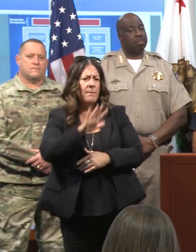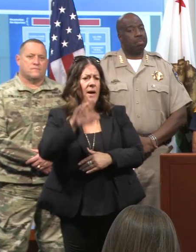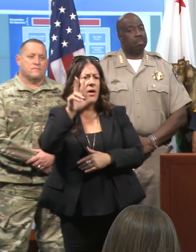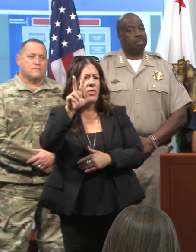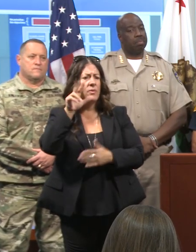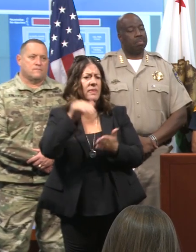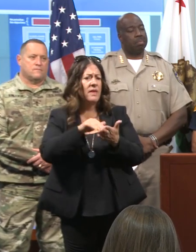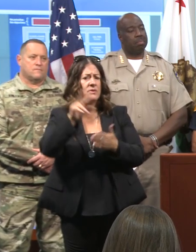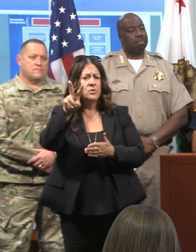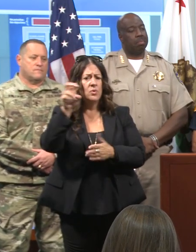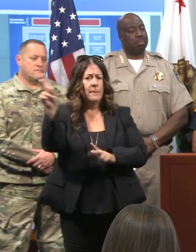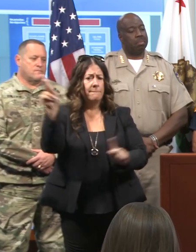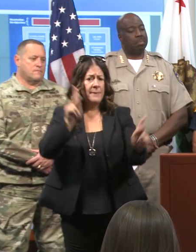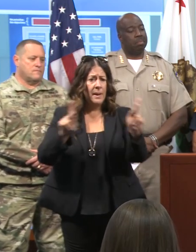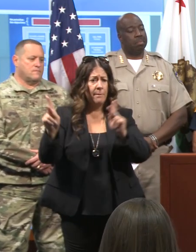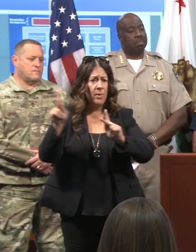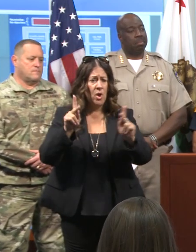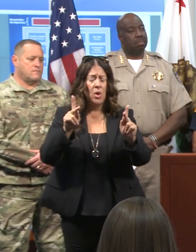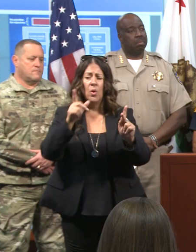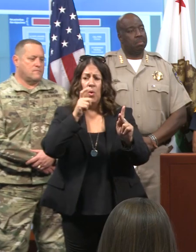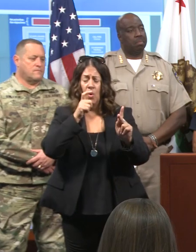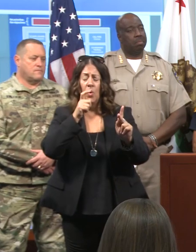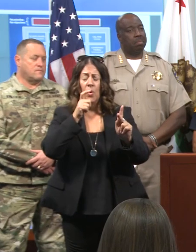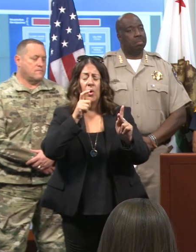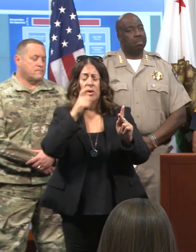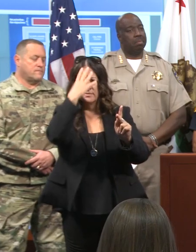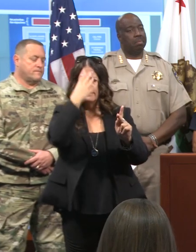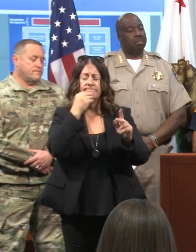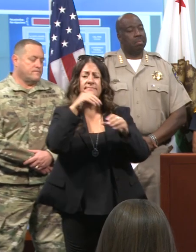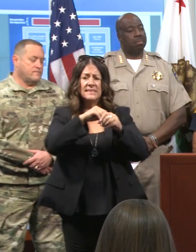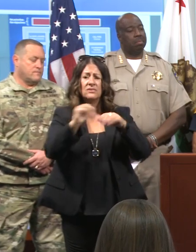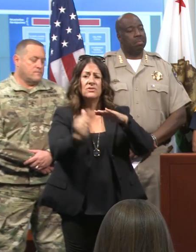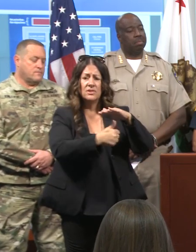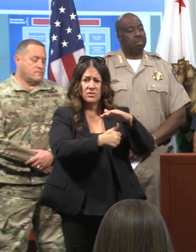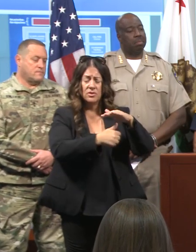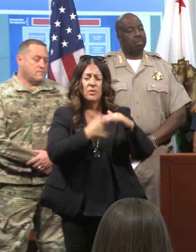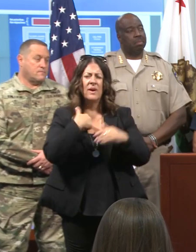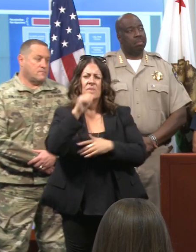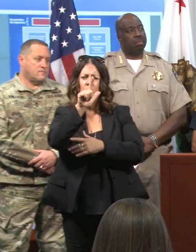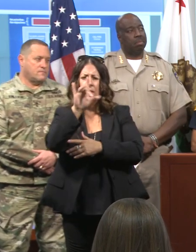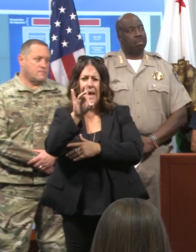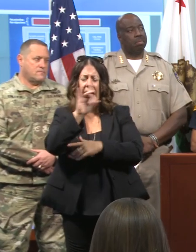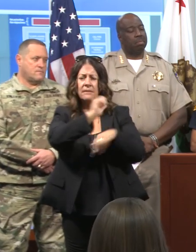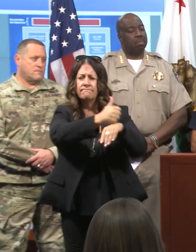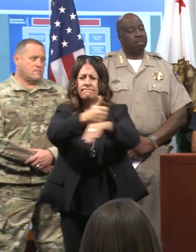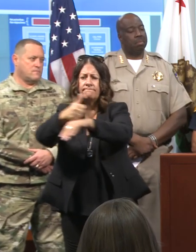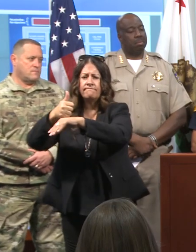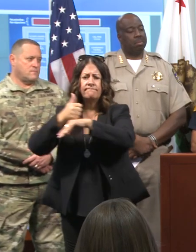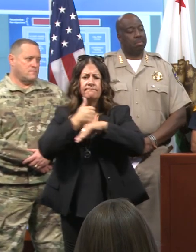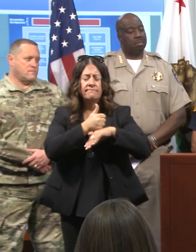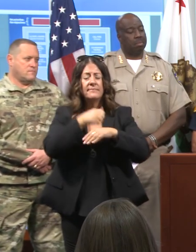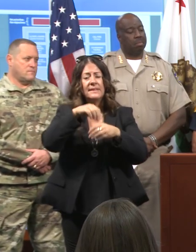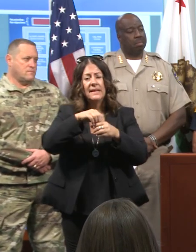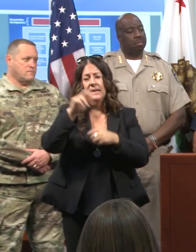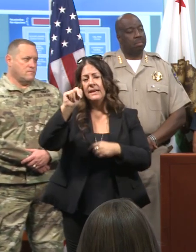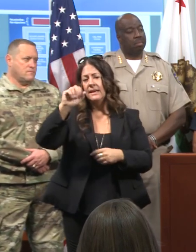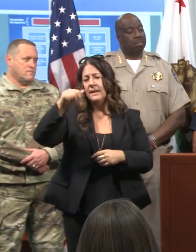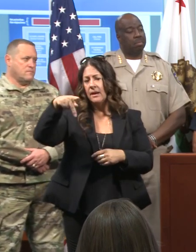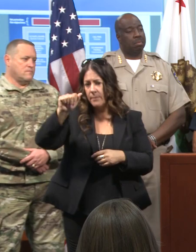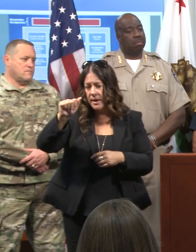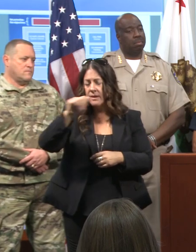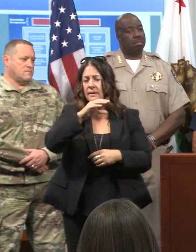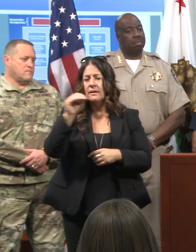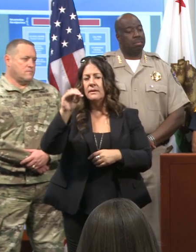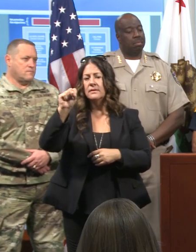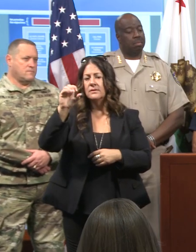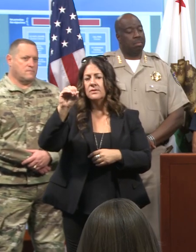3,200 individuals that are in shelters, roughly 28 shelters throughout Napa and the